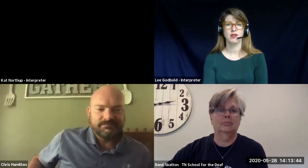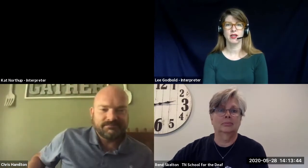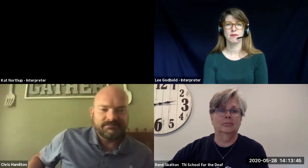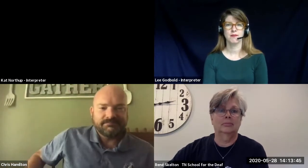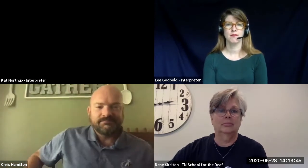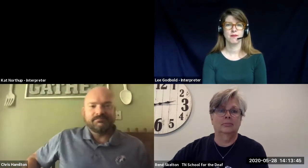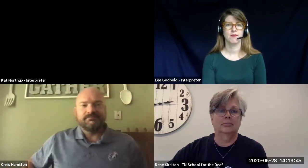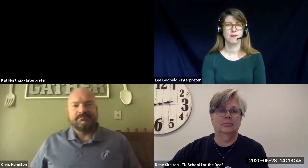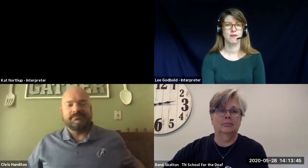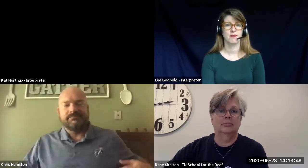Renee.